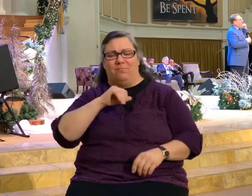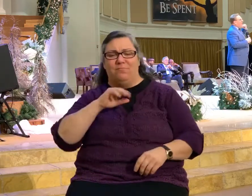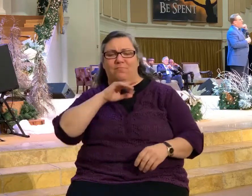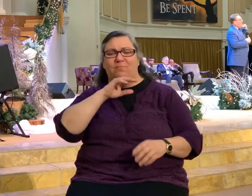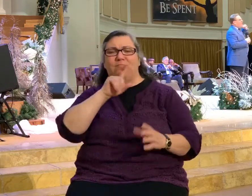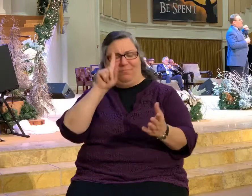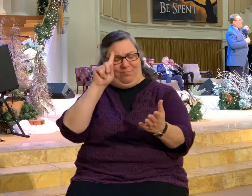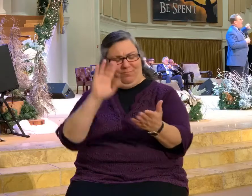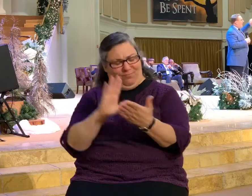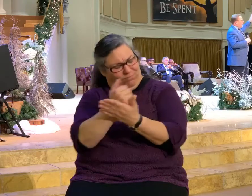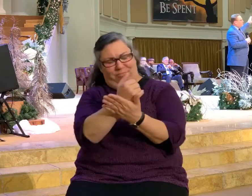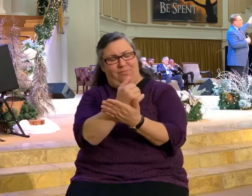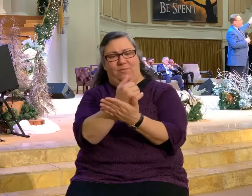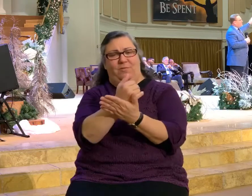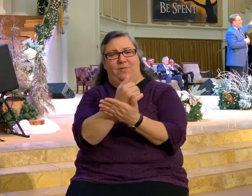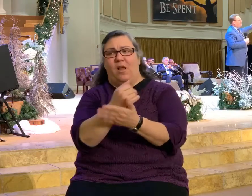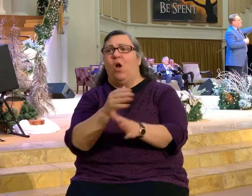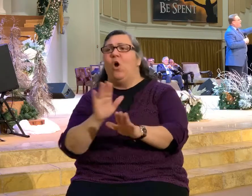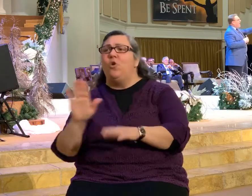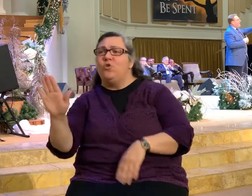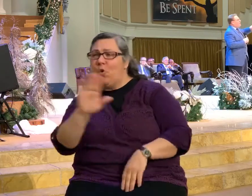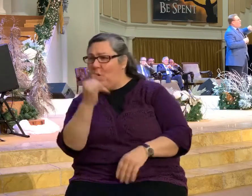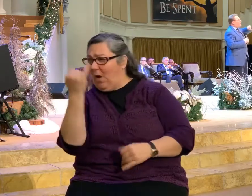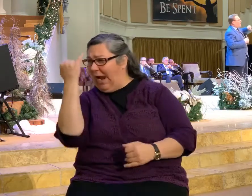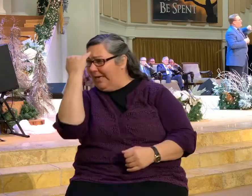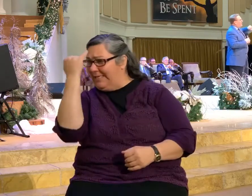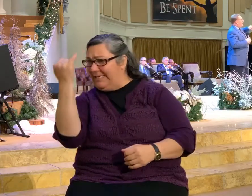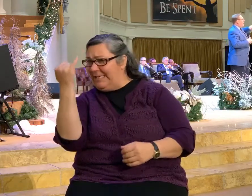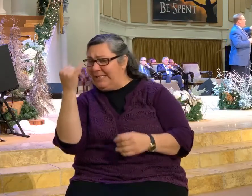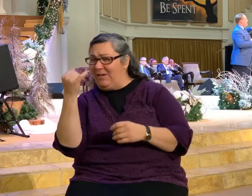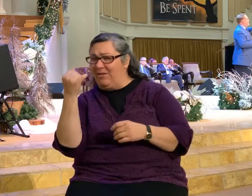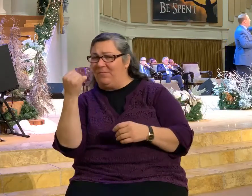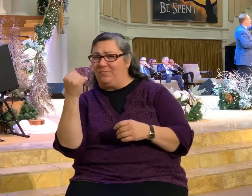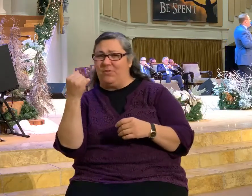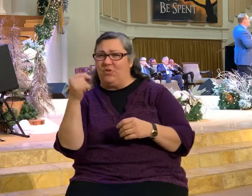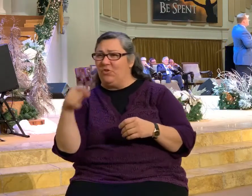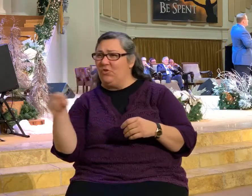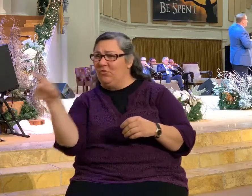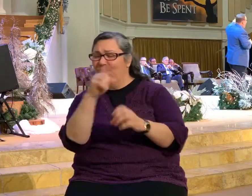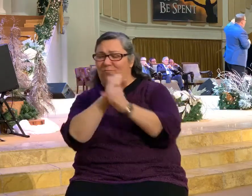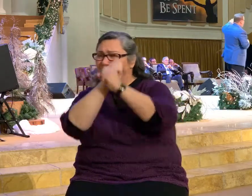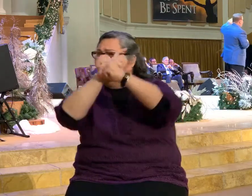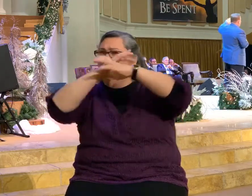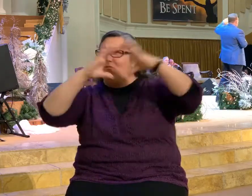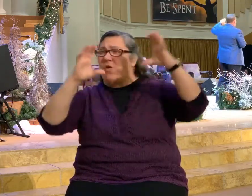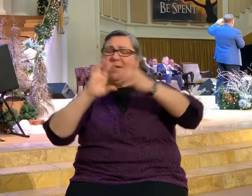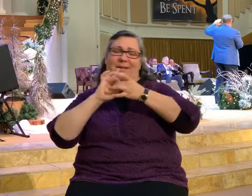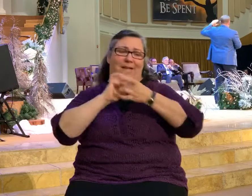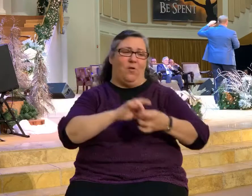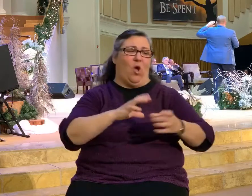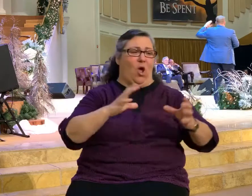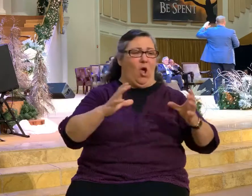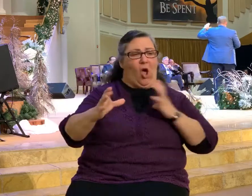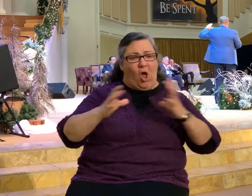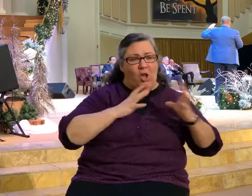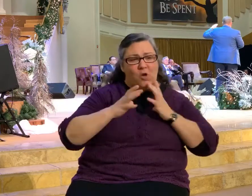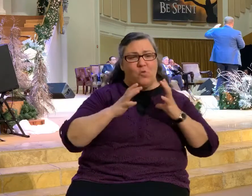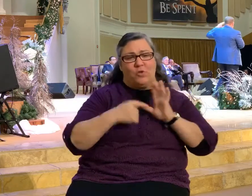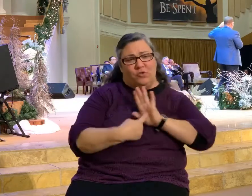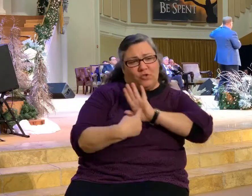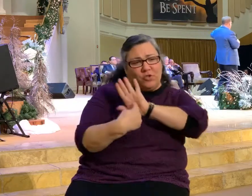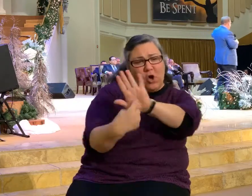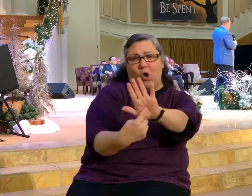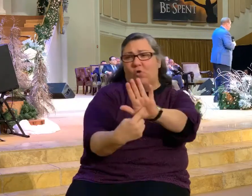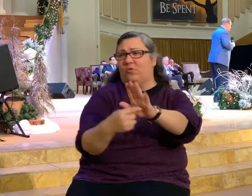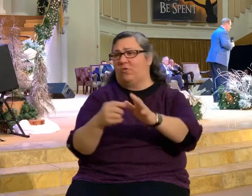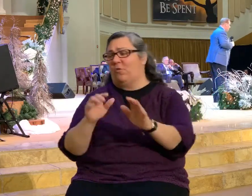idea you have from a Hollywood set. I don't know what content novel you read about the Emperor series,